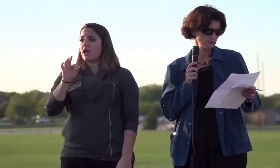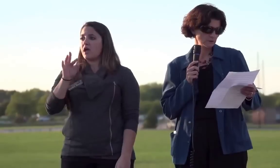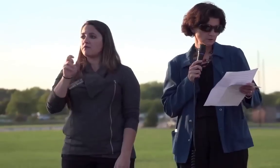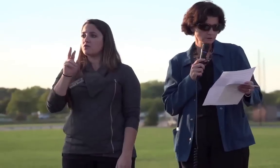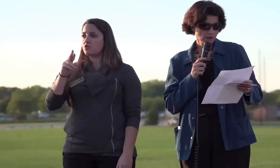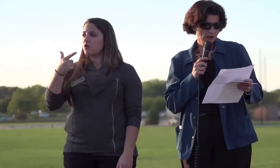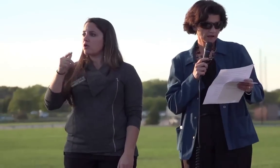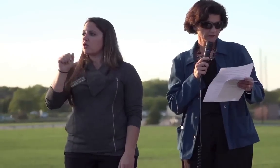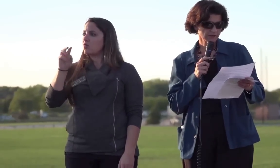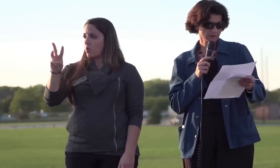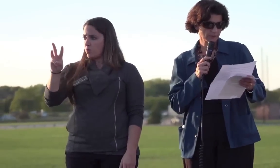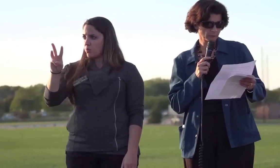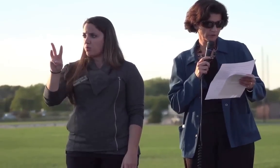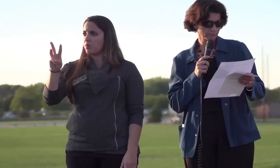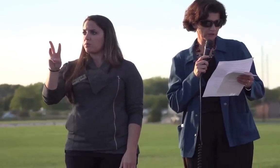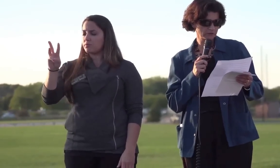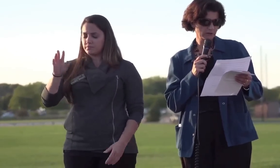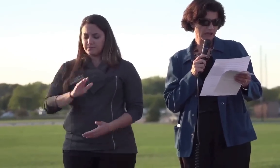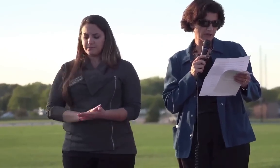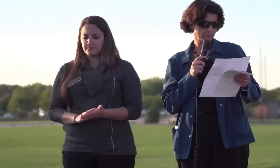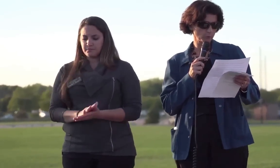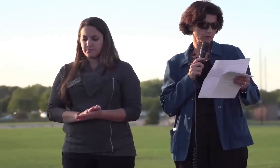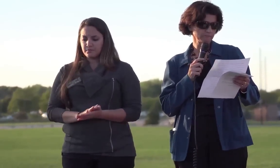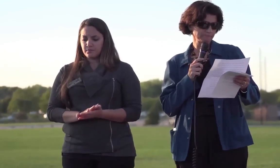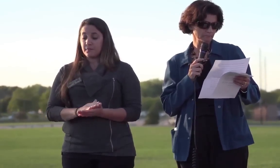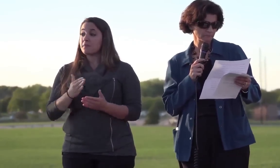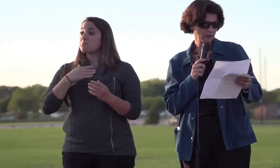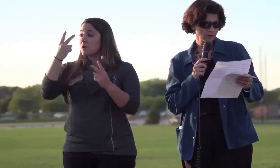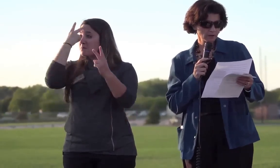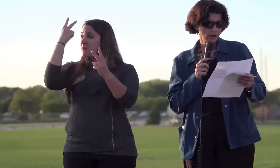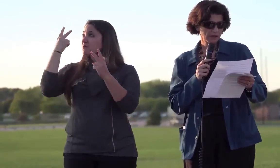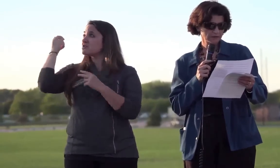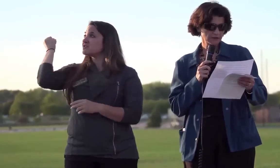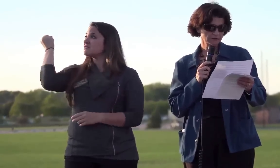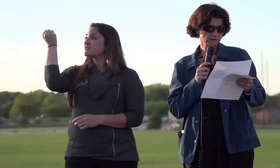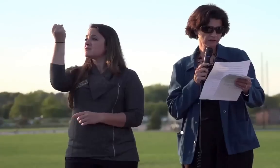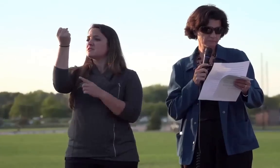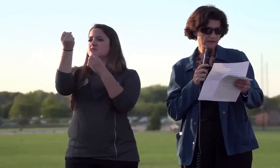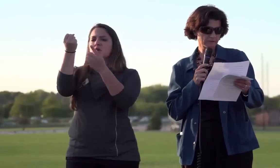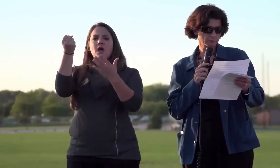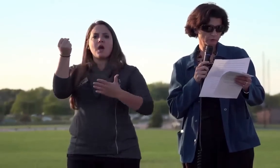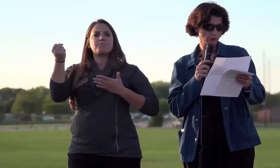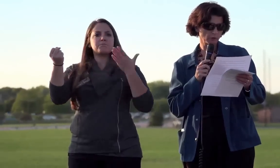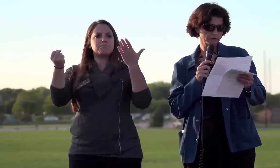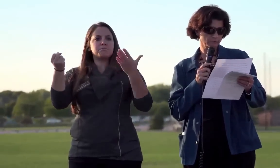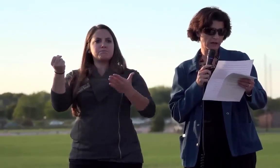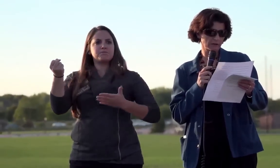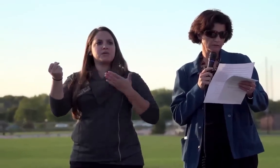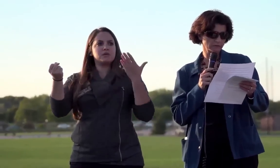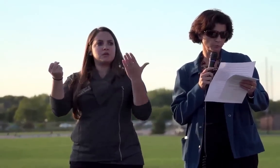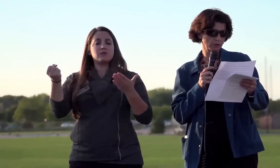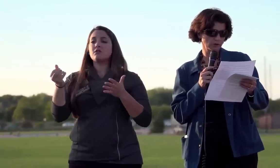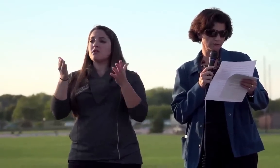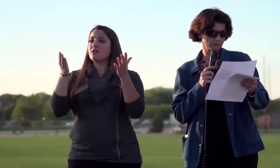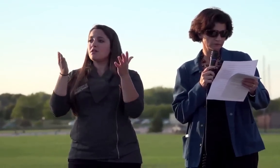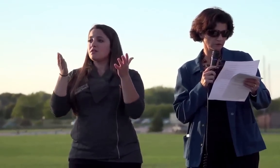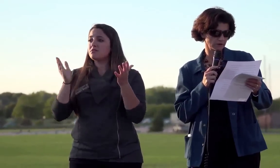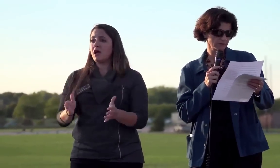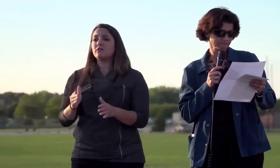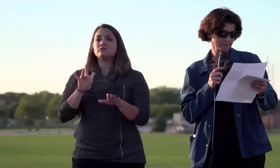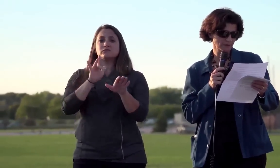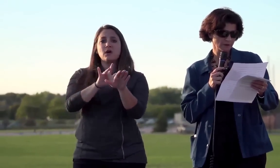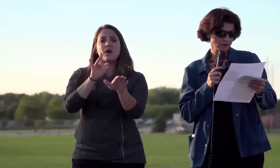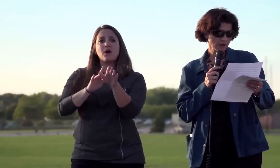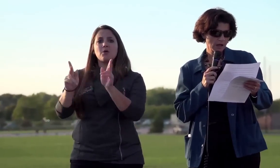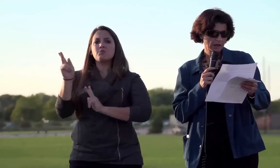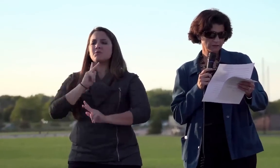I'd like the memory of me to be a happy one. I'd like to leave an afterglow of smiles when life is done.